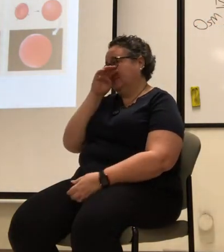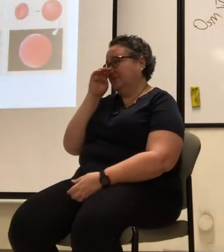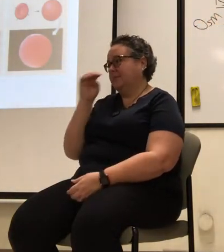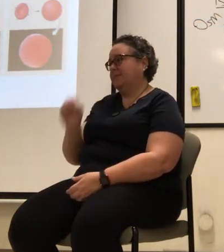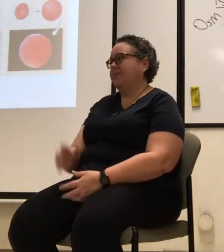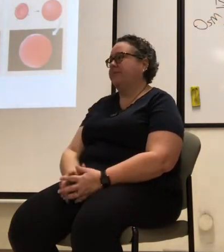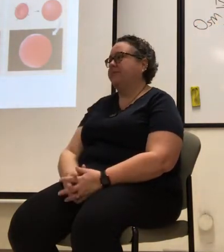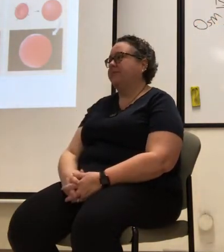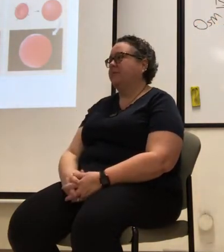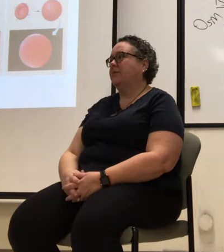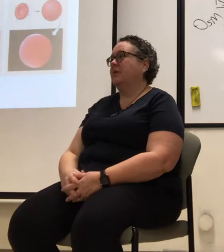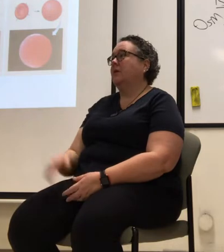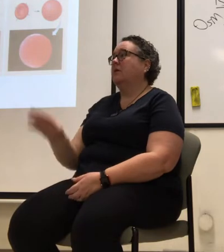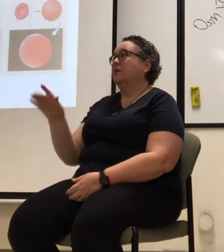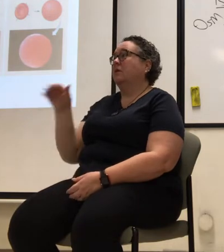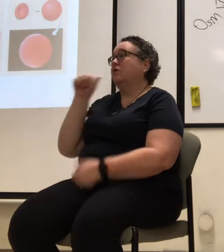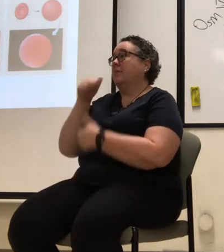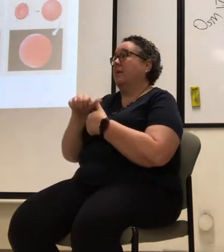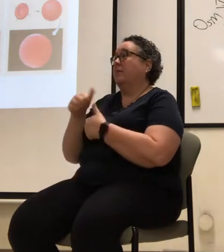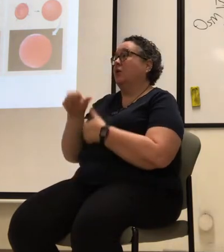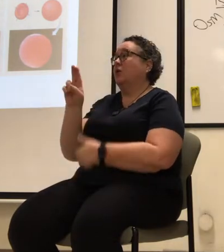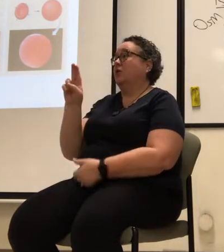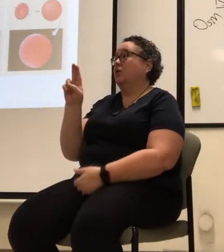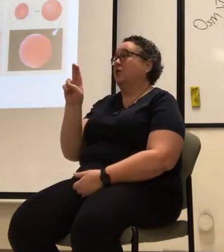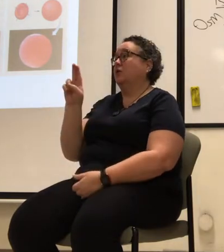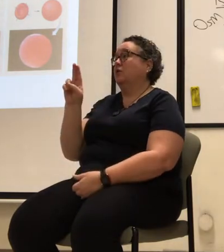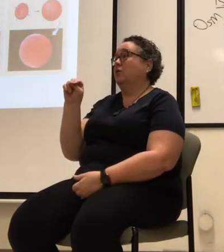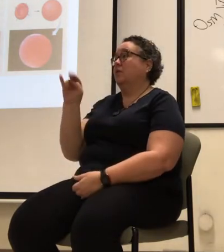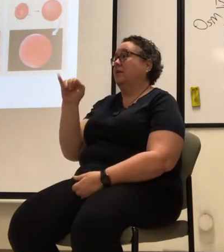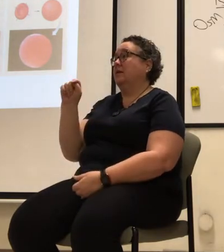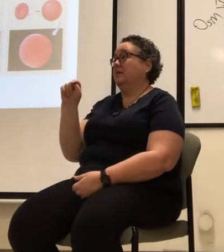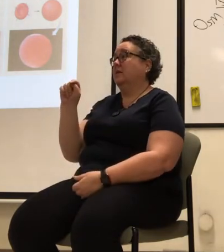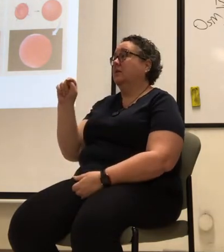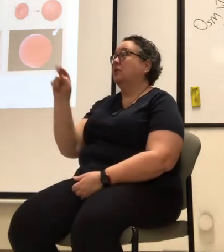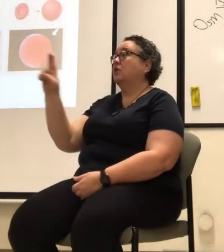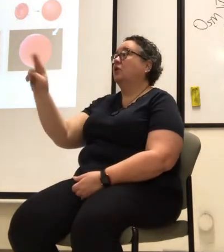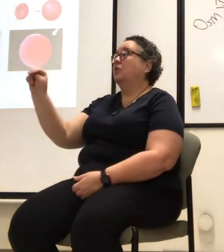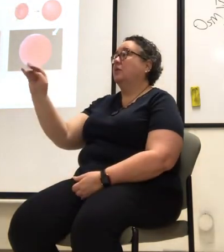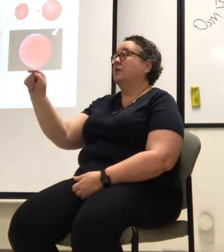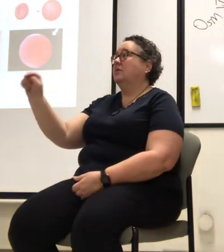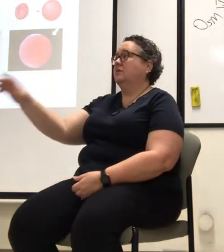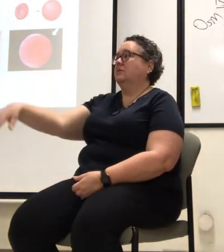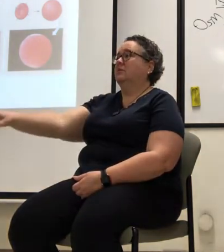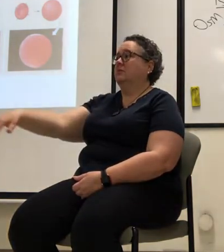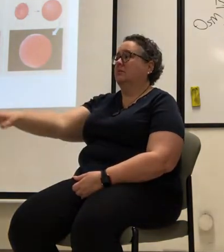say the intracellular concentration is 10.